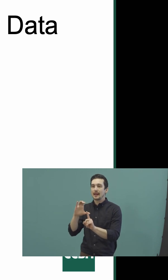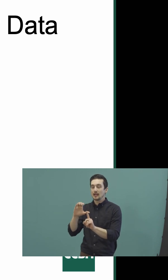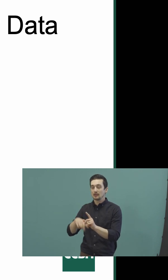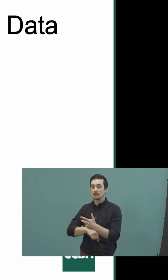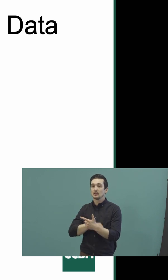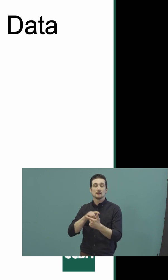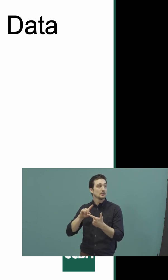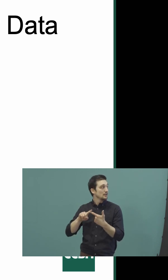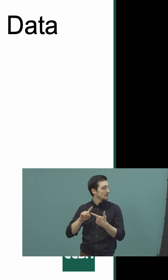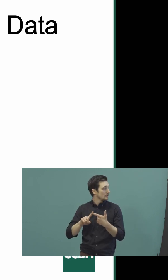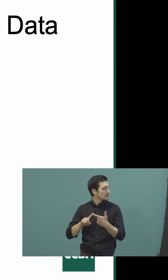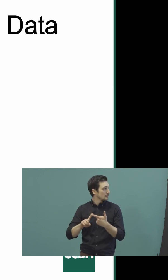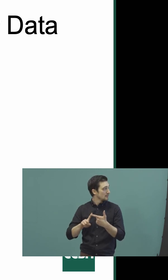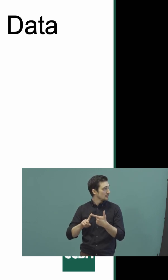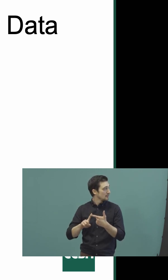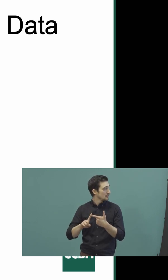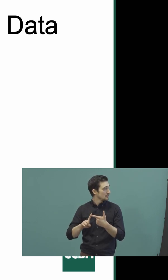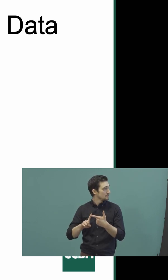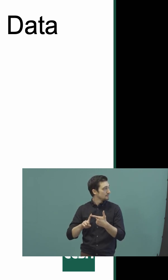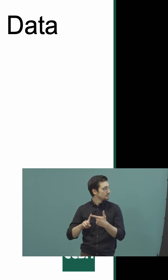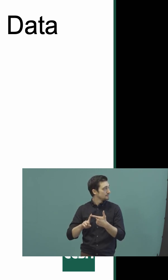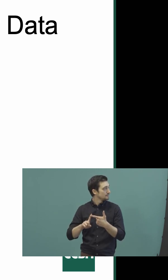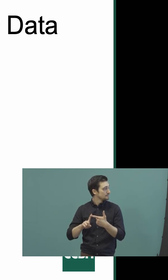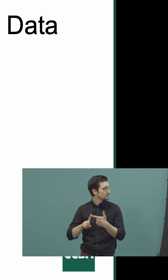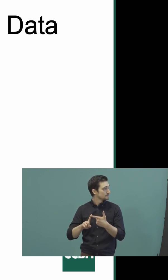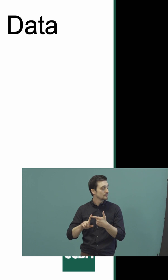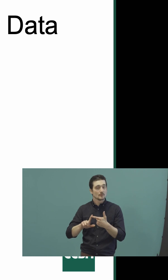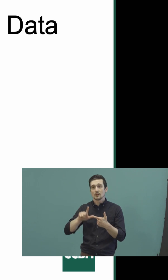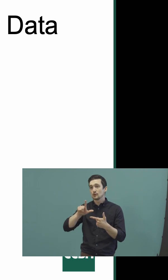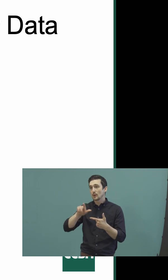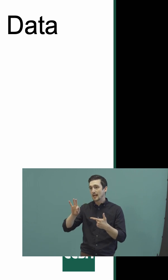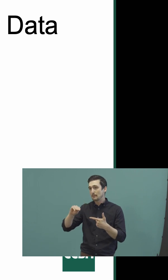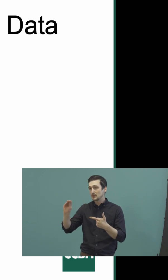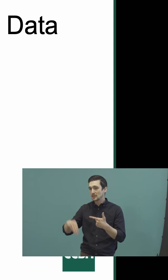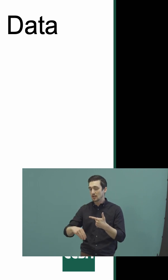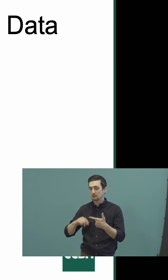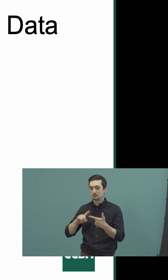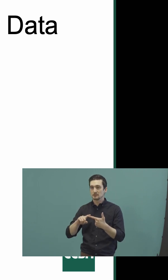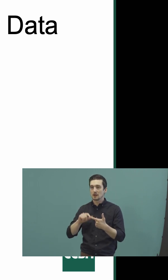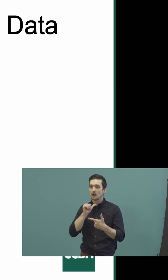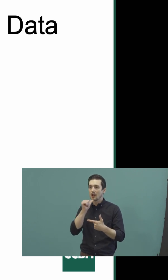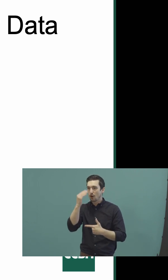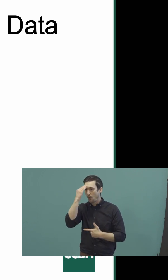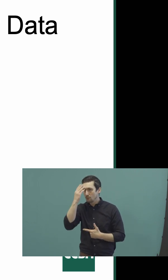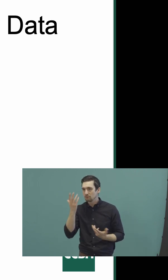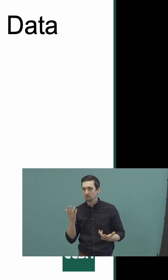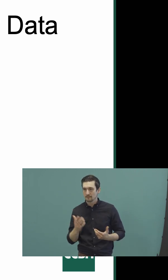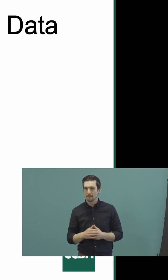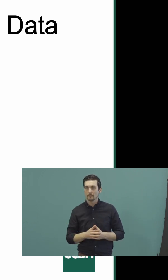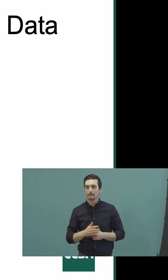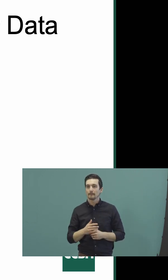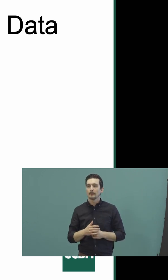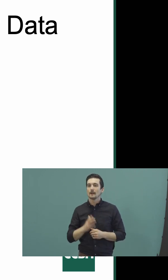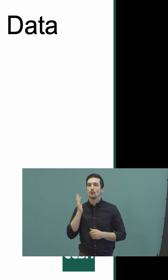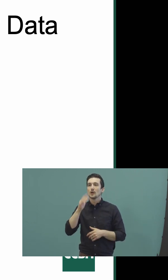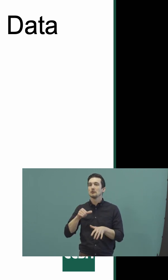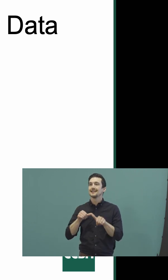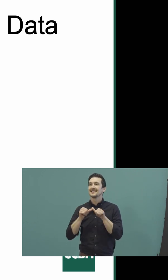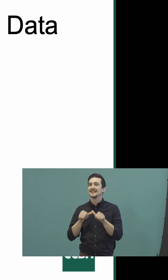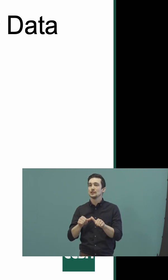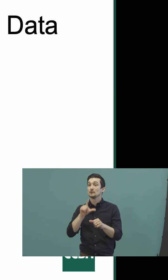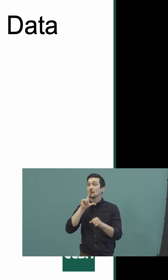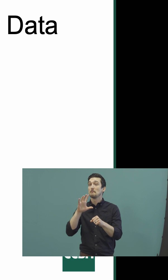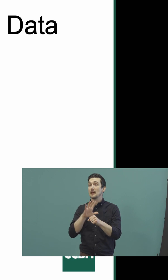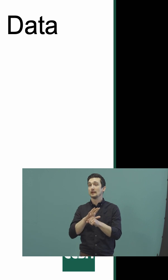as Hispanic, and then there's a 29% unknown. So we will continue to commit to